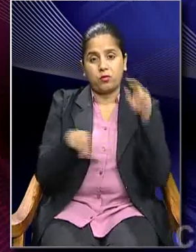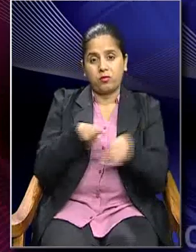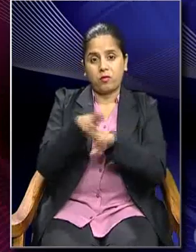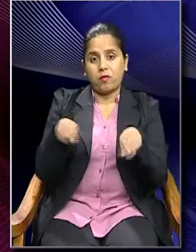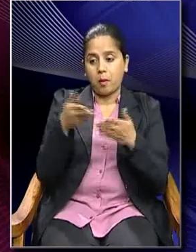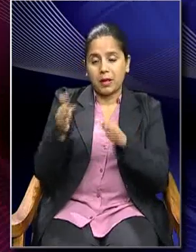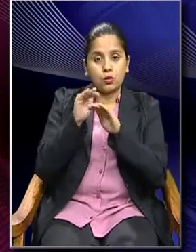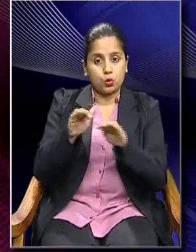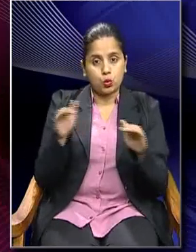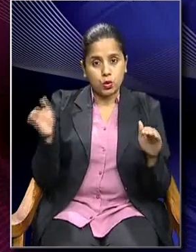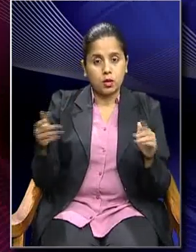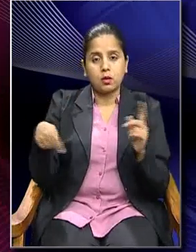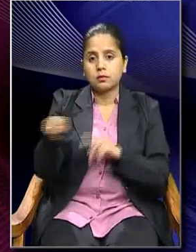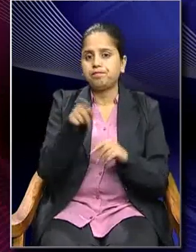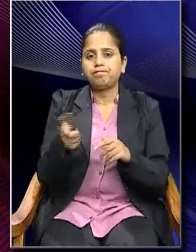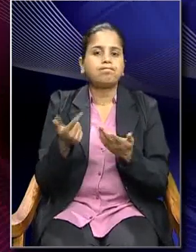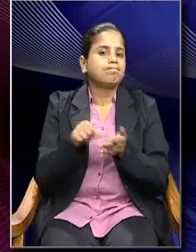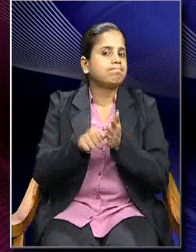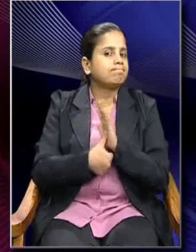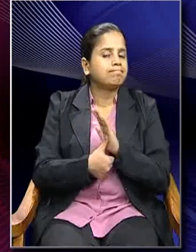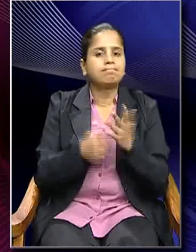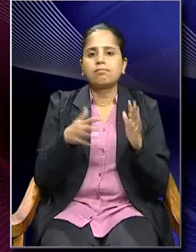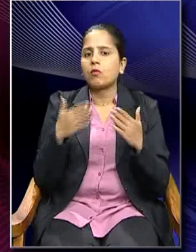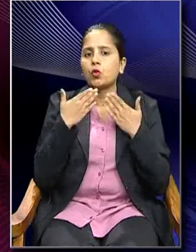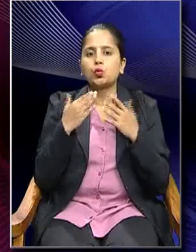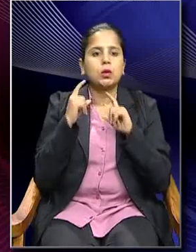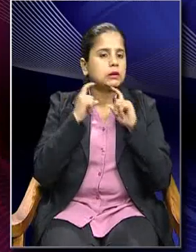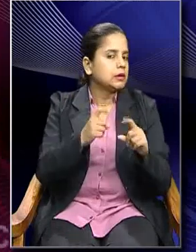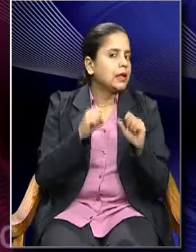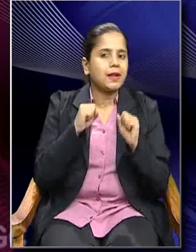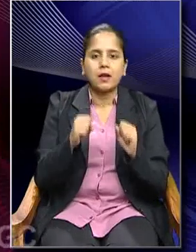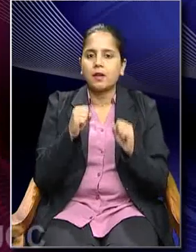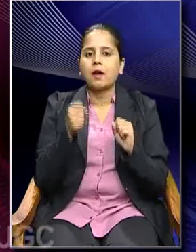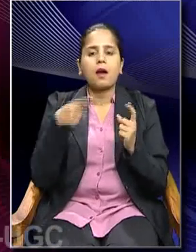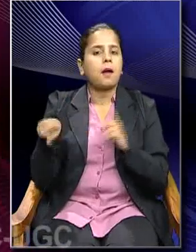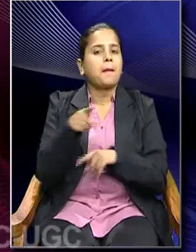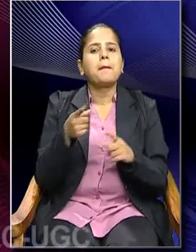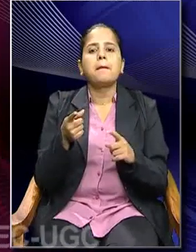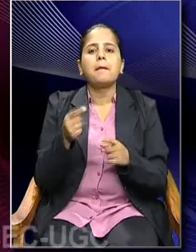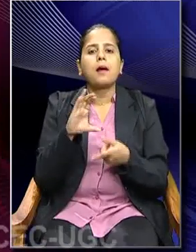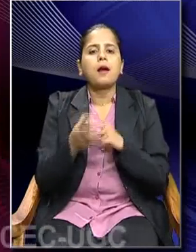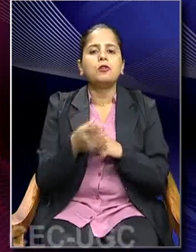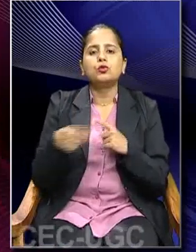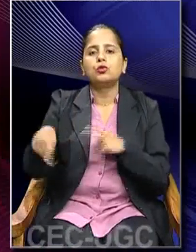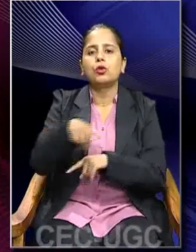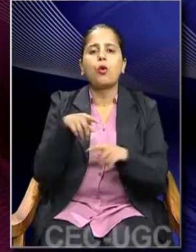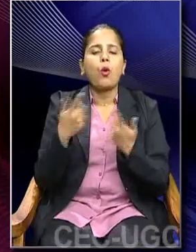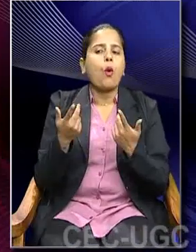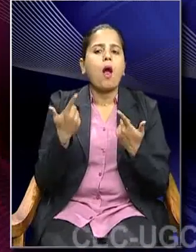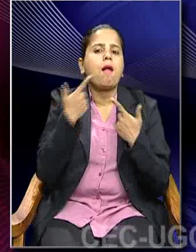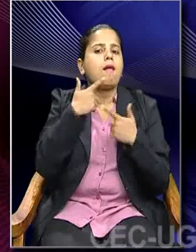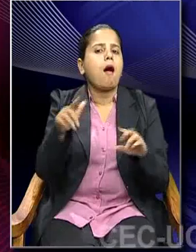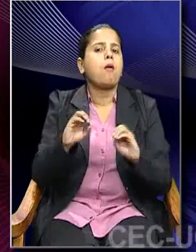lower class are unable to many a time go to school because they don't have that cultural capital. They do